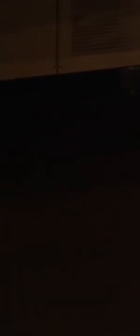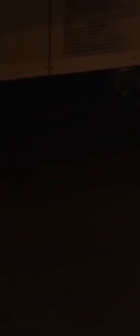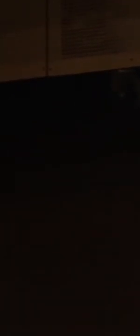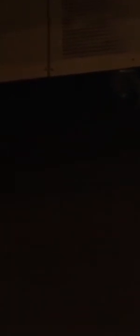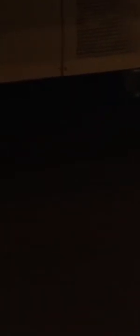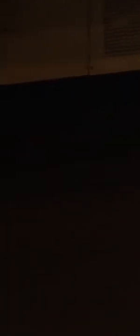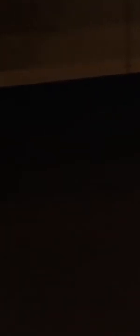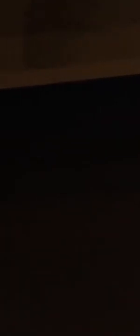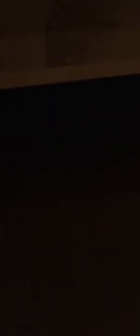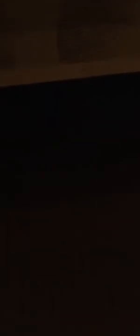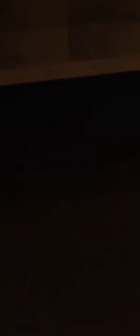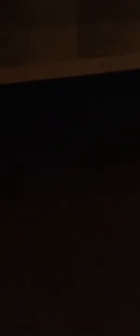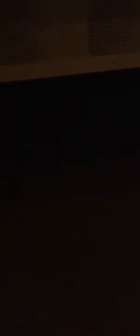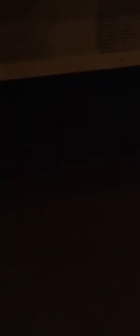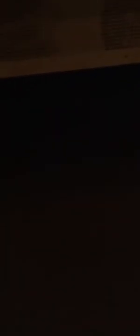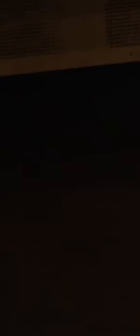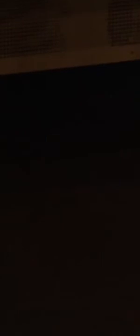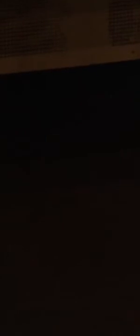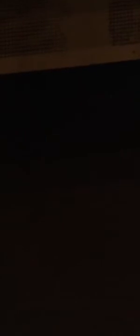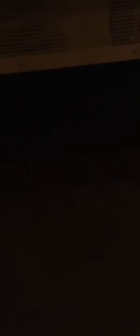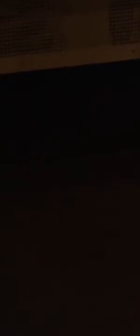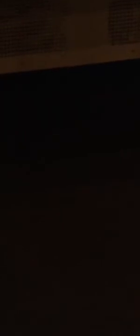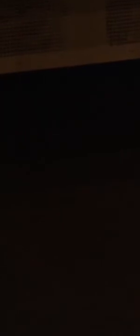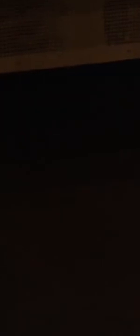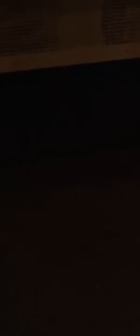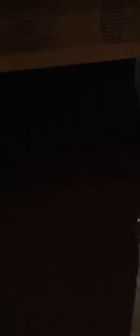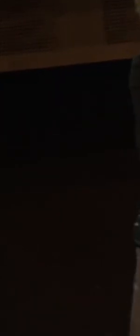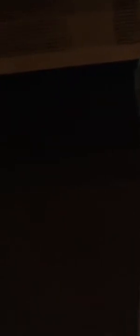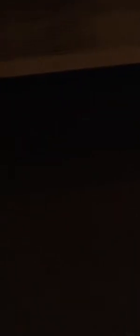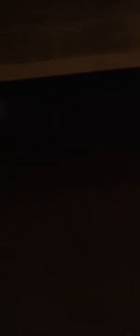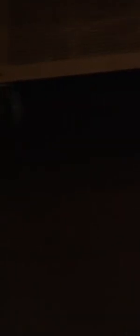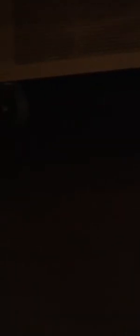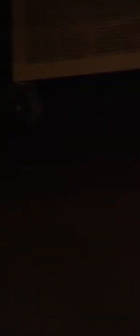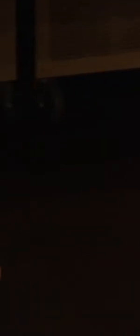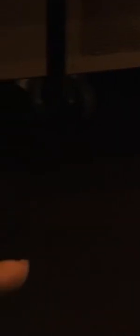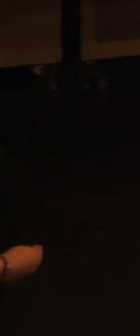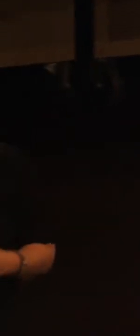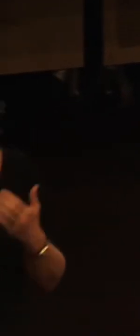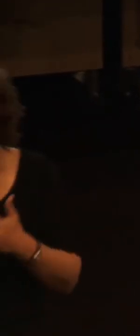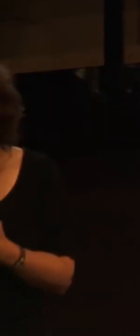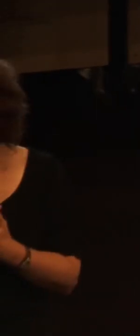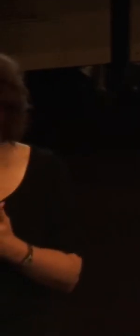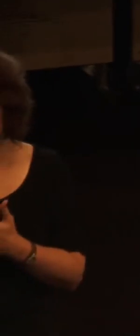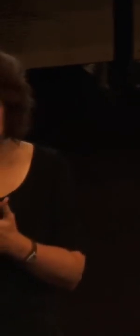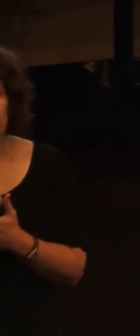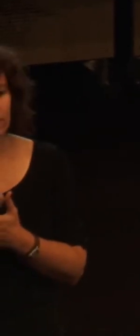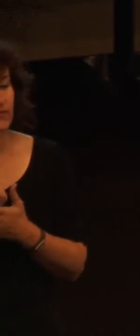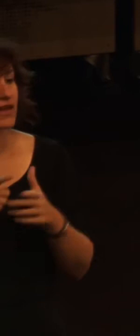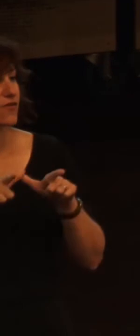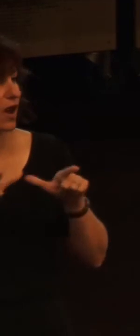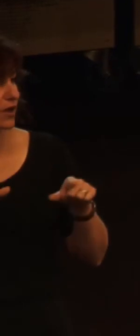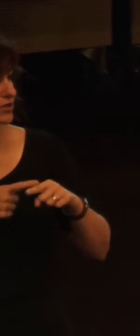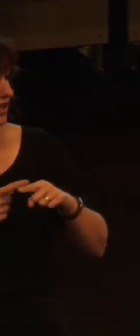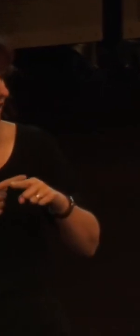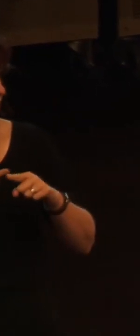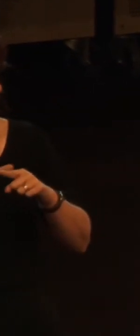position. We think that, again, we hadn't anticipated this, but we think that what's going on there is that in a language like English, there's